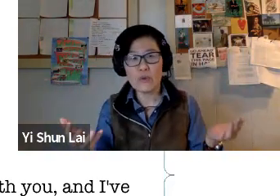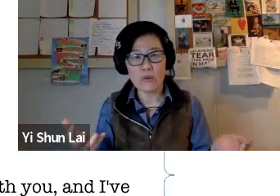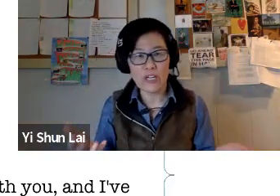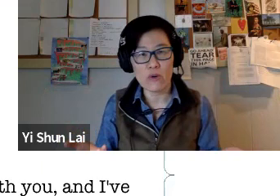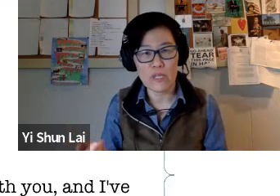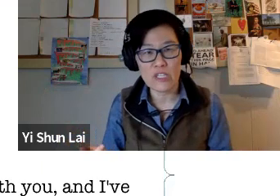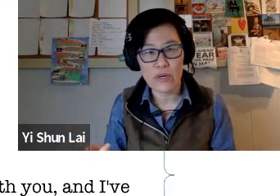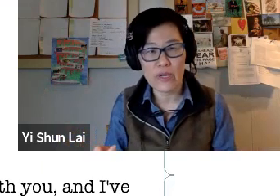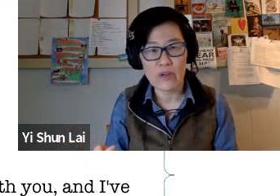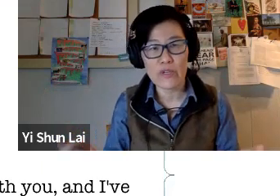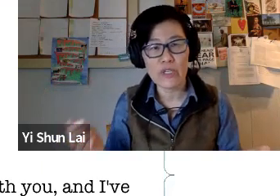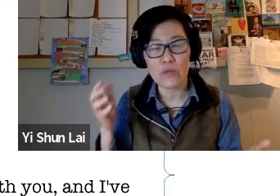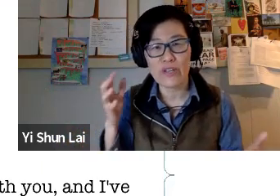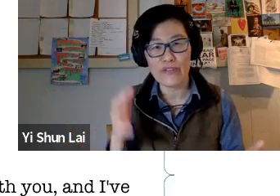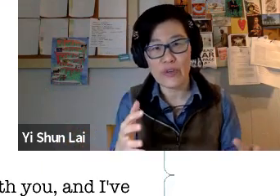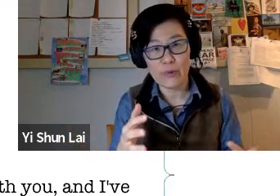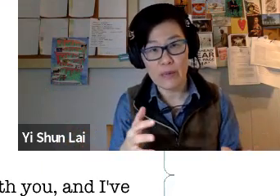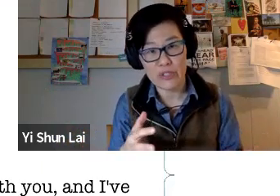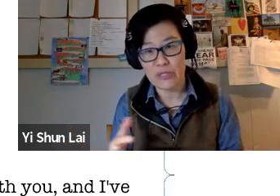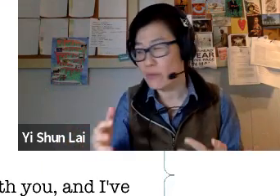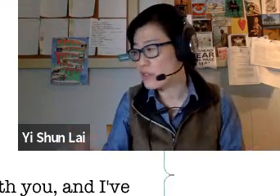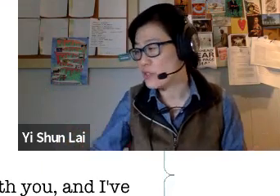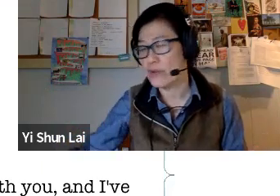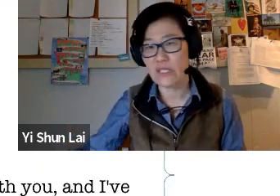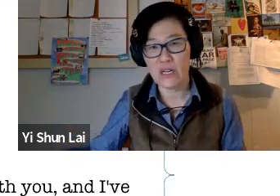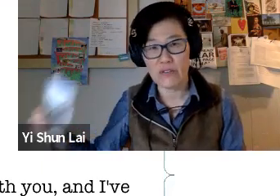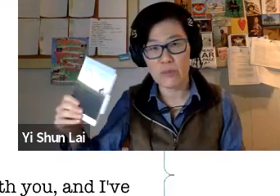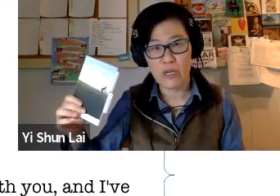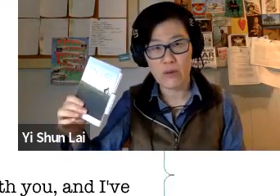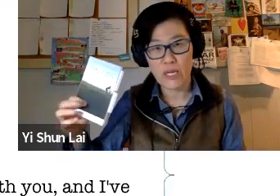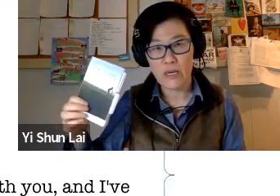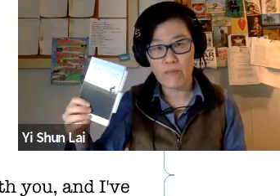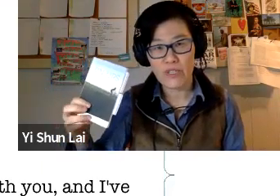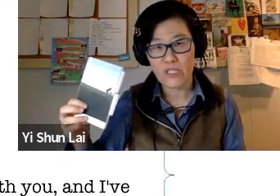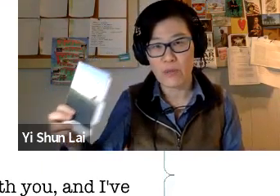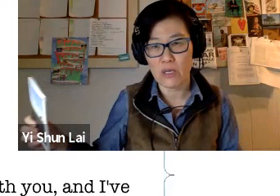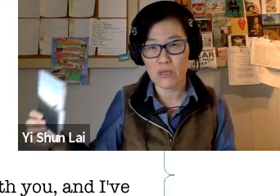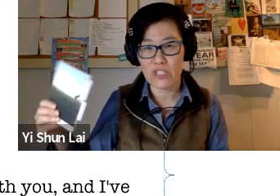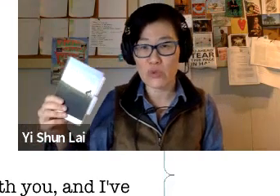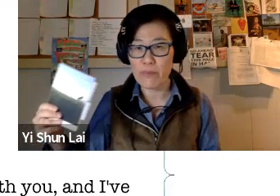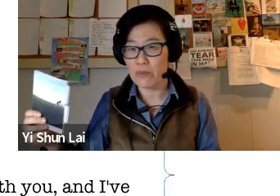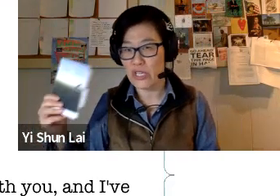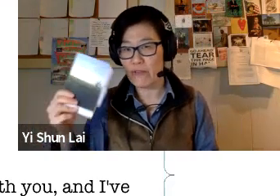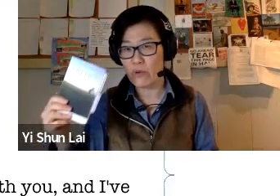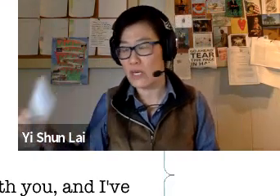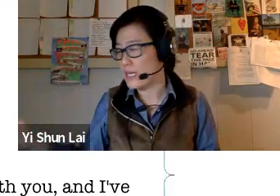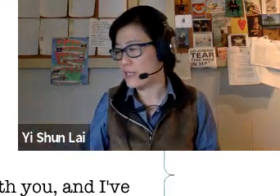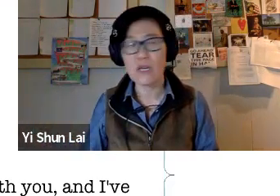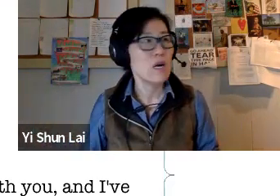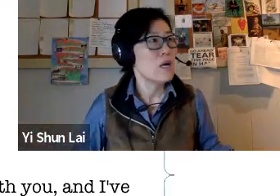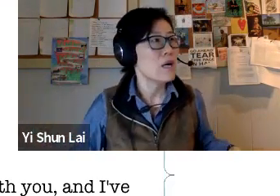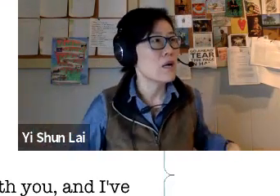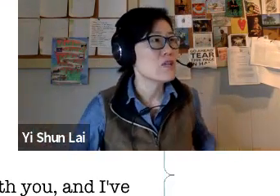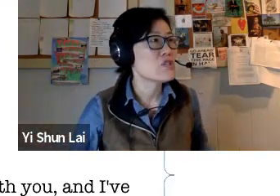of knew already who I wanted to query. There are really only a few publishers that will do this kind of small discrete publishing for an